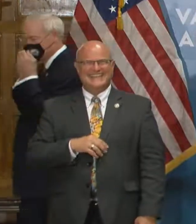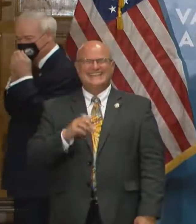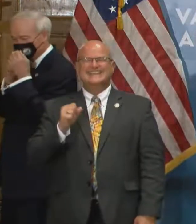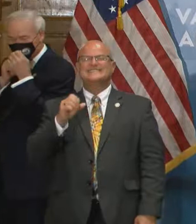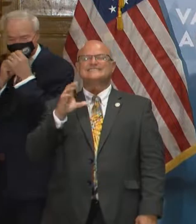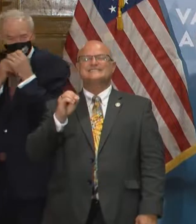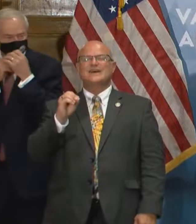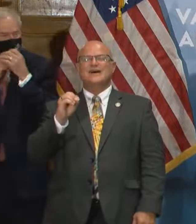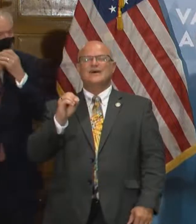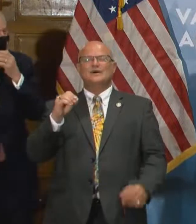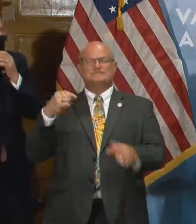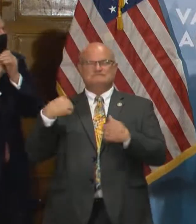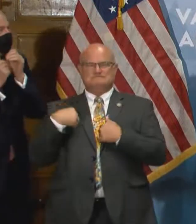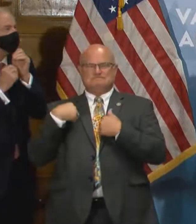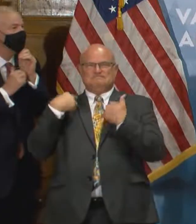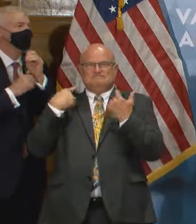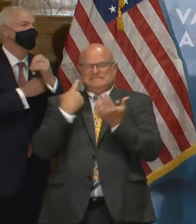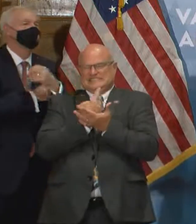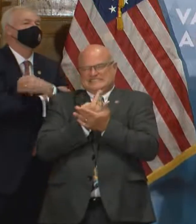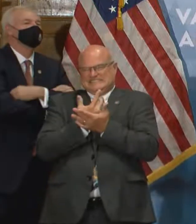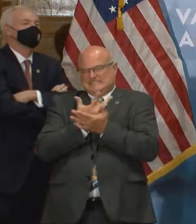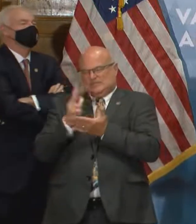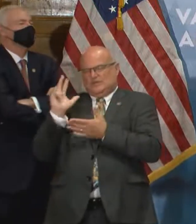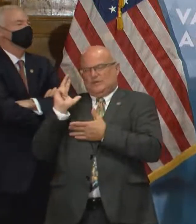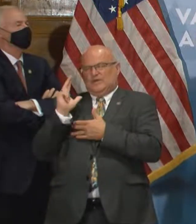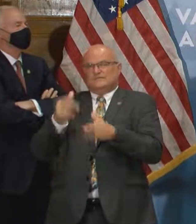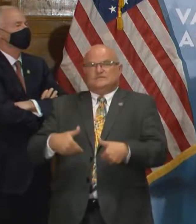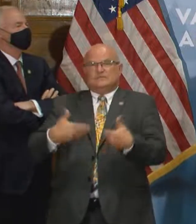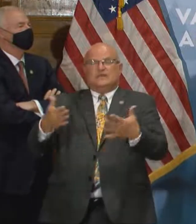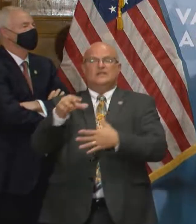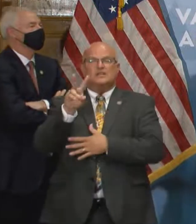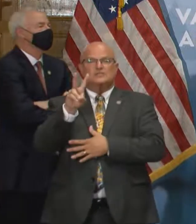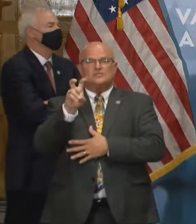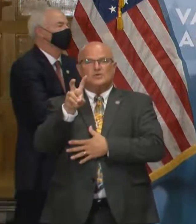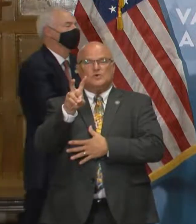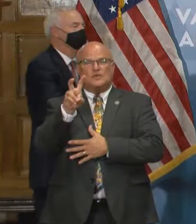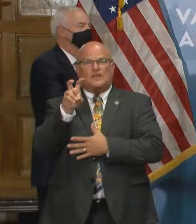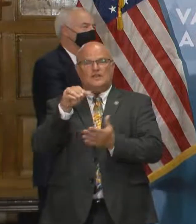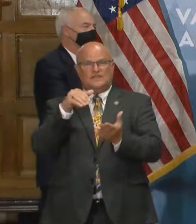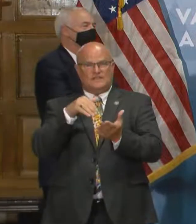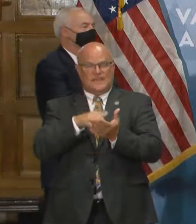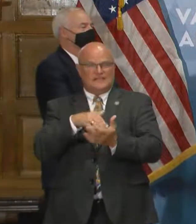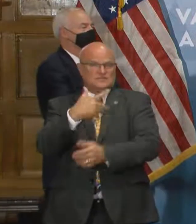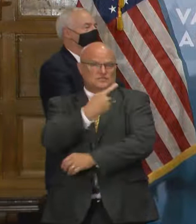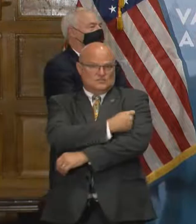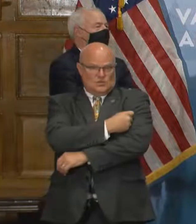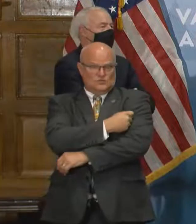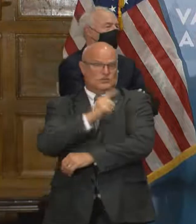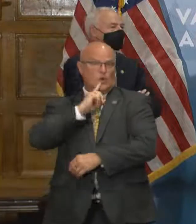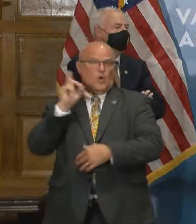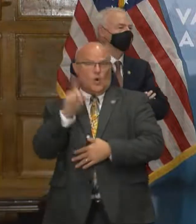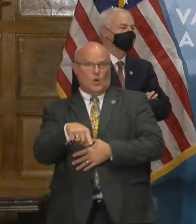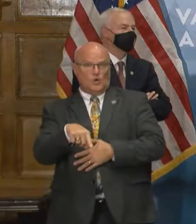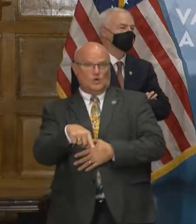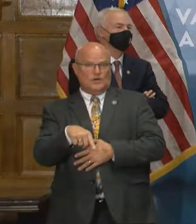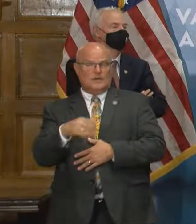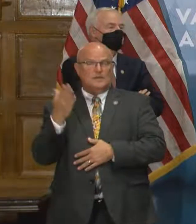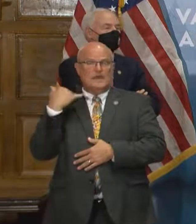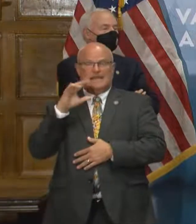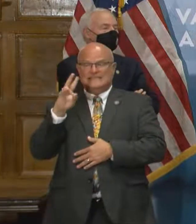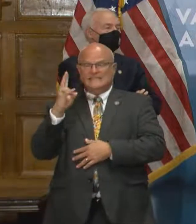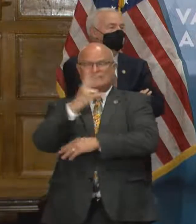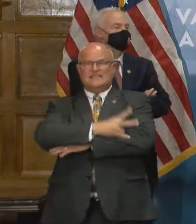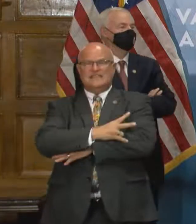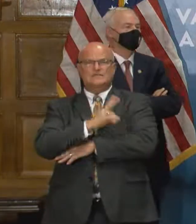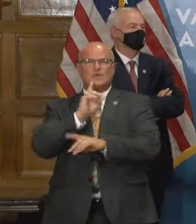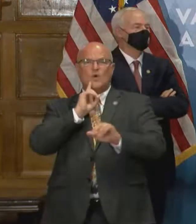So over the last 3 weeks, we've submitted almost 200,000 doses ordered. You know, over the last 7 days, we